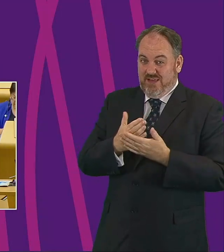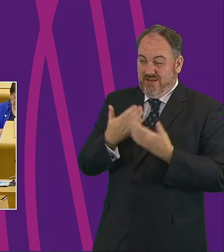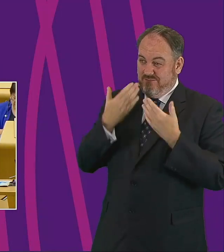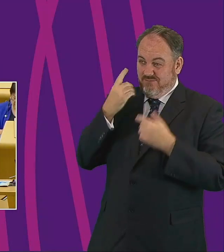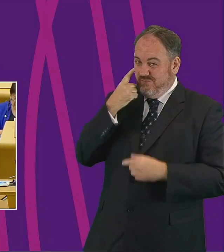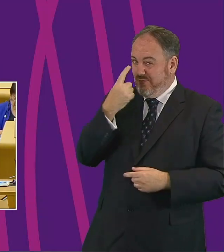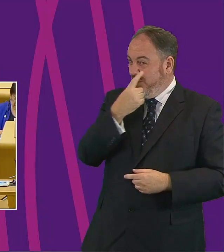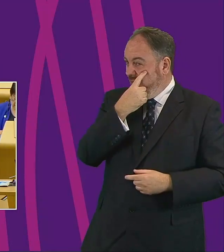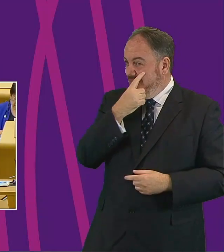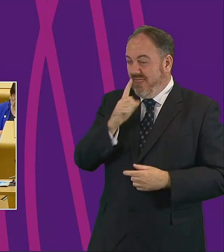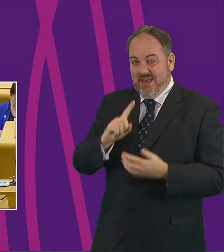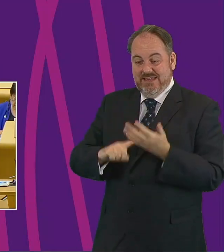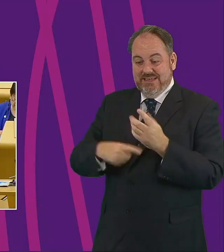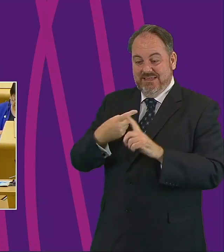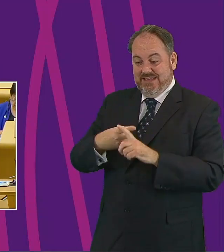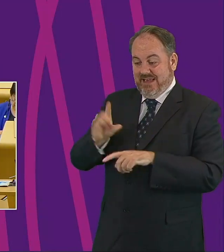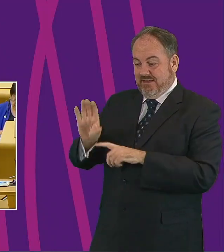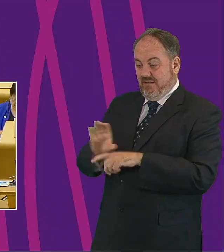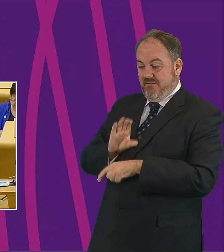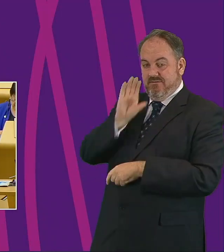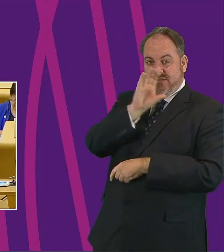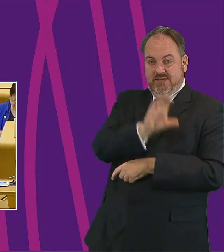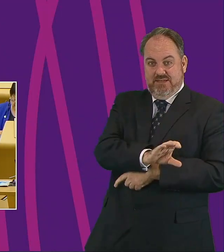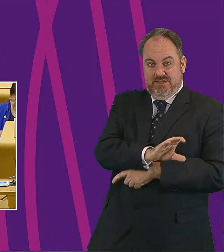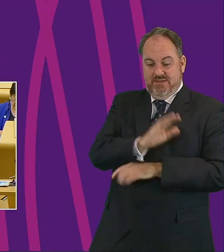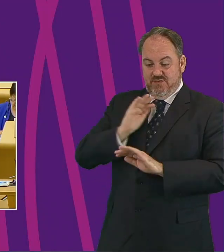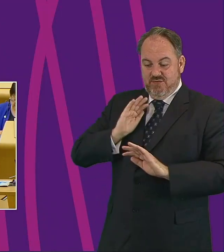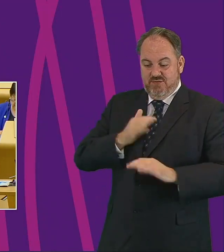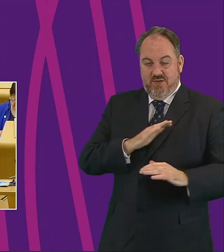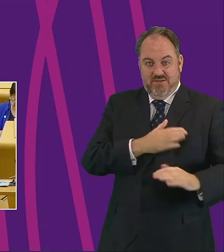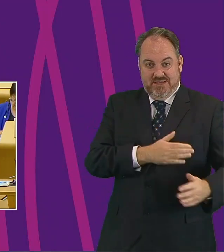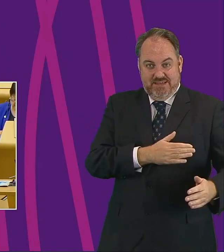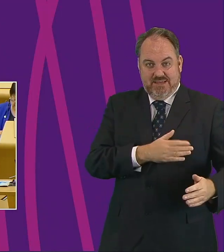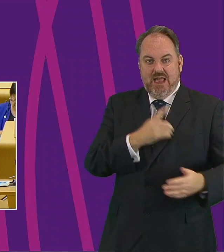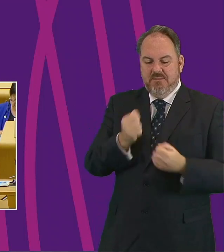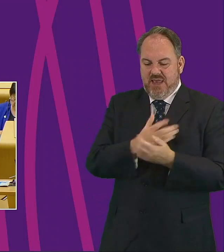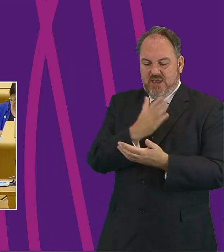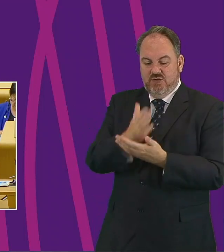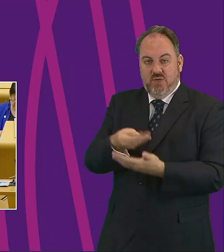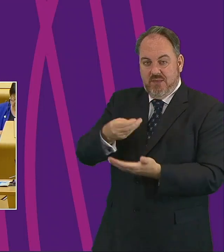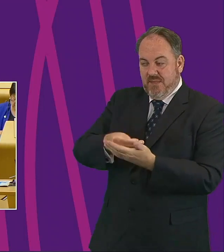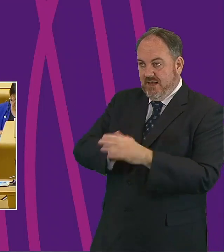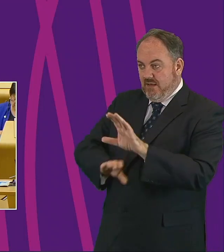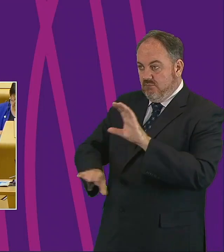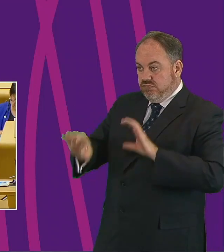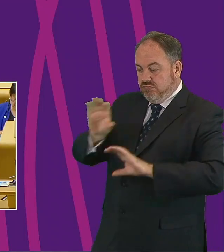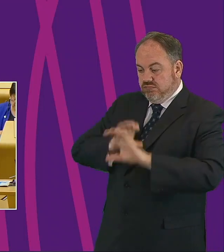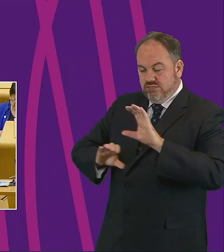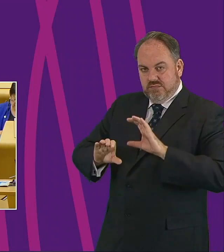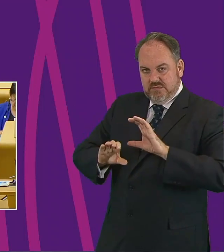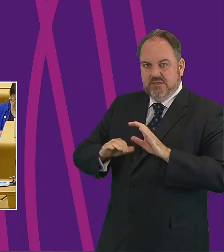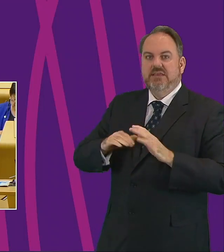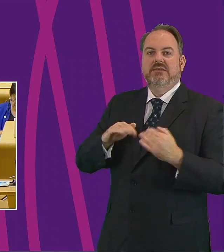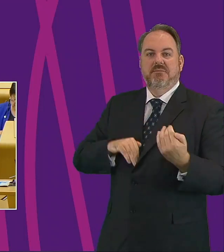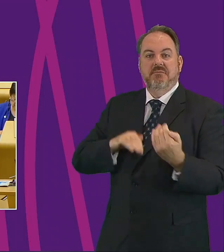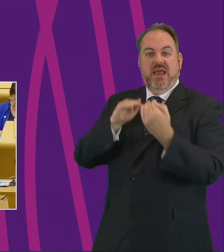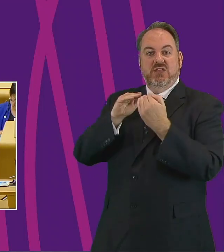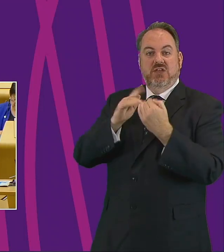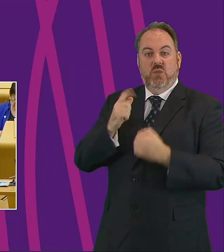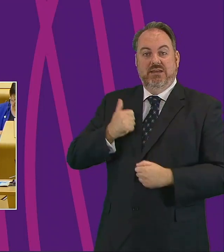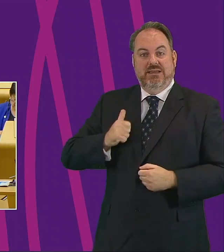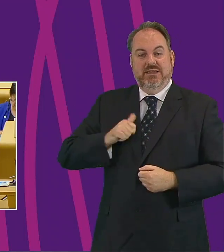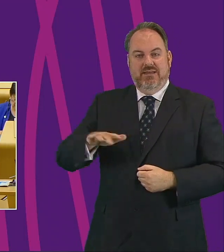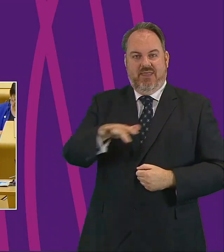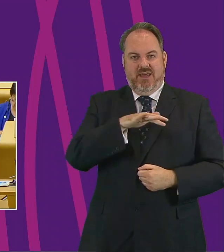of tax-funded public services and the value of redistribution according to need. Scottish Labour's greatest